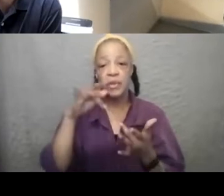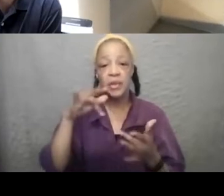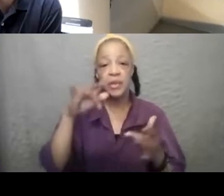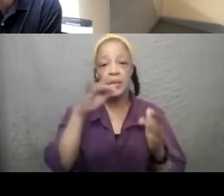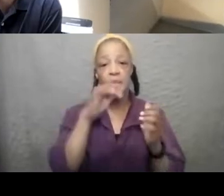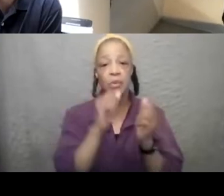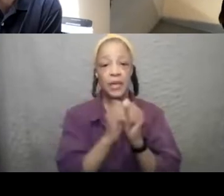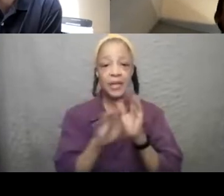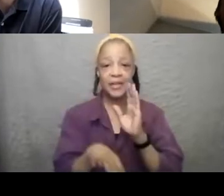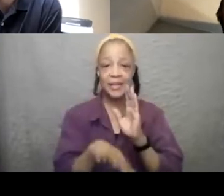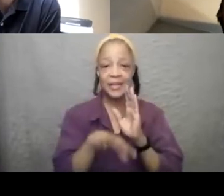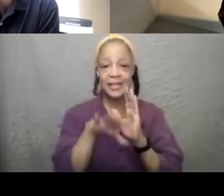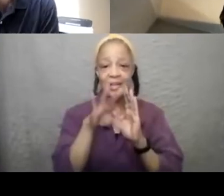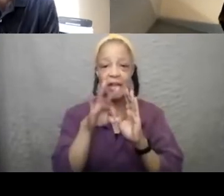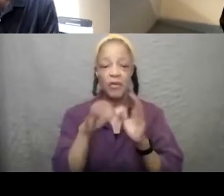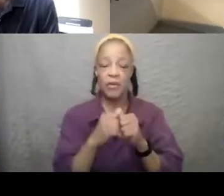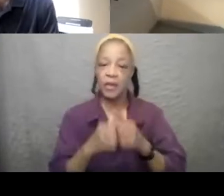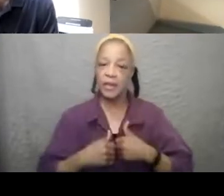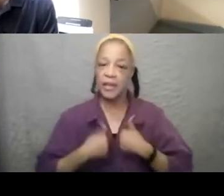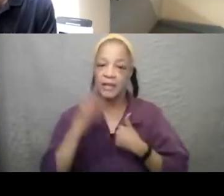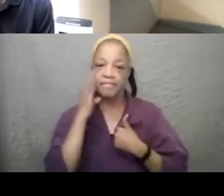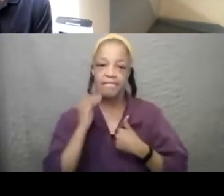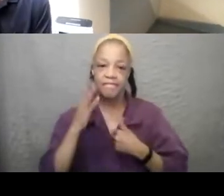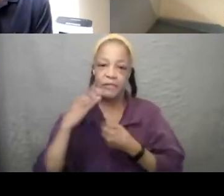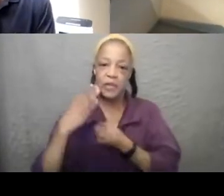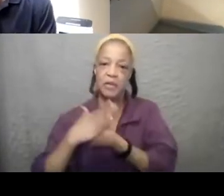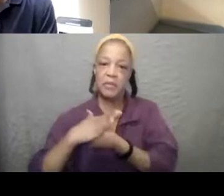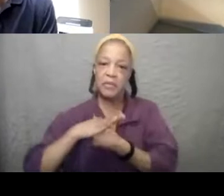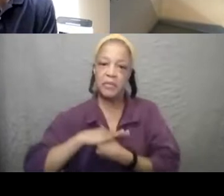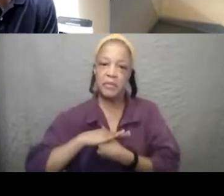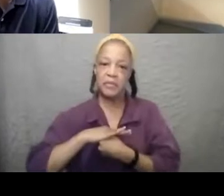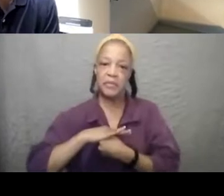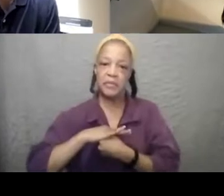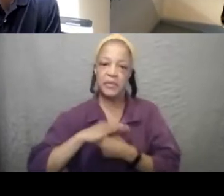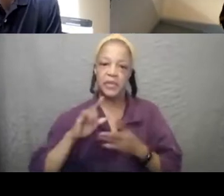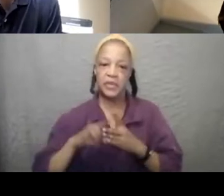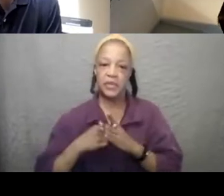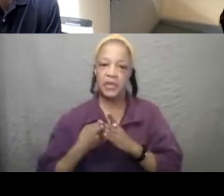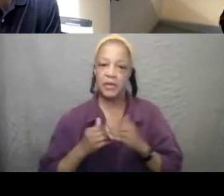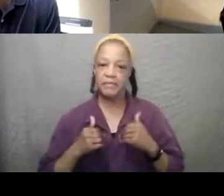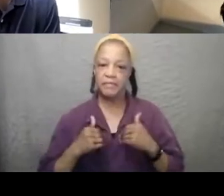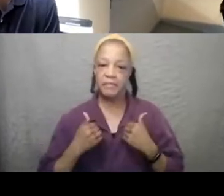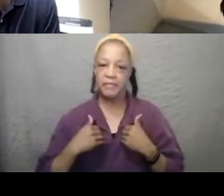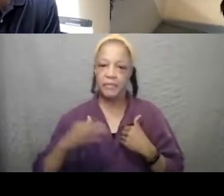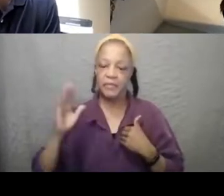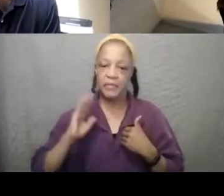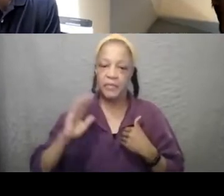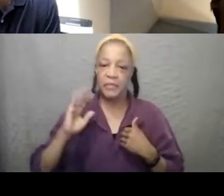disability oppression started earlier, like actually